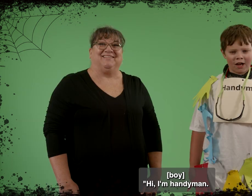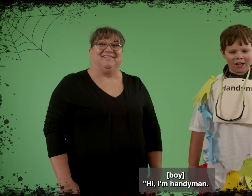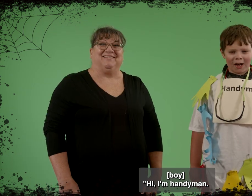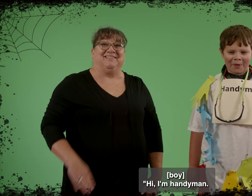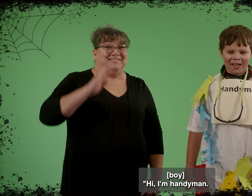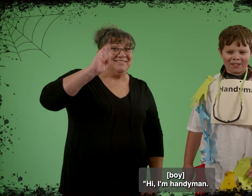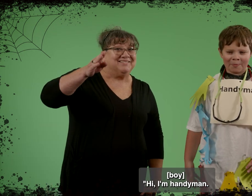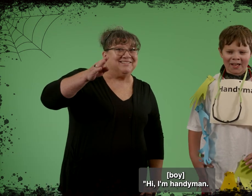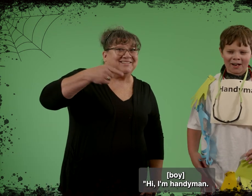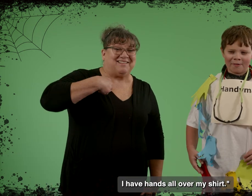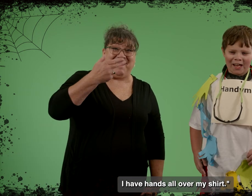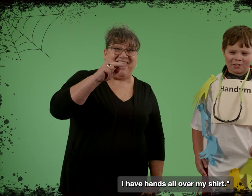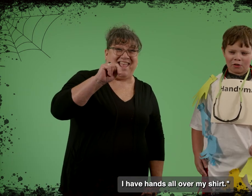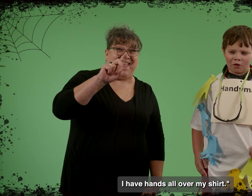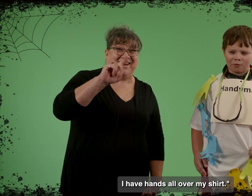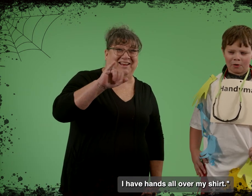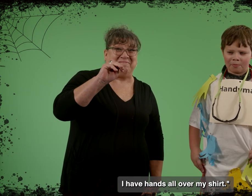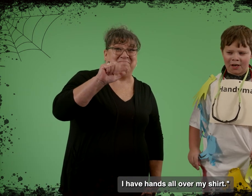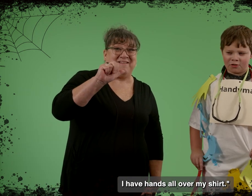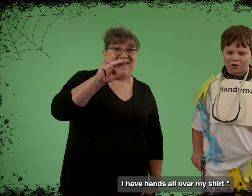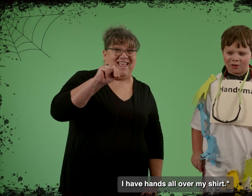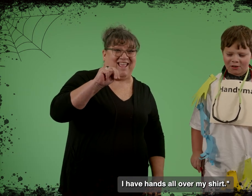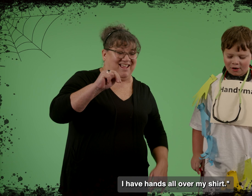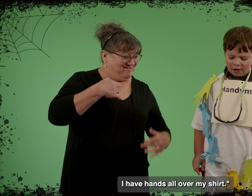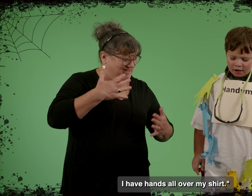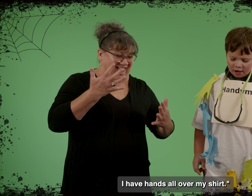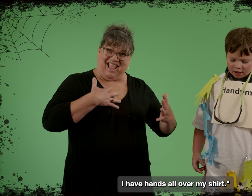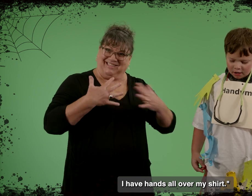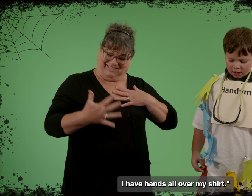Hi, I'm Handyman. I have hands all over my shirt.